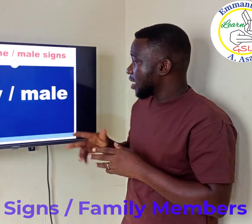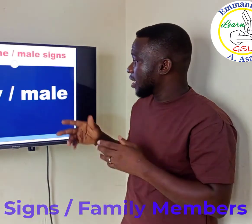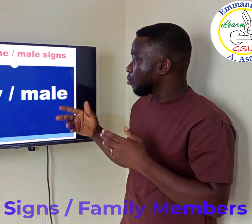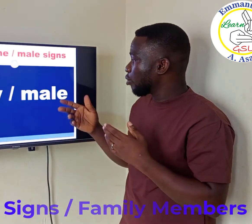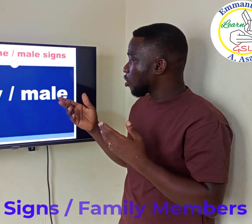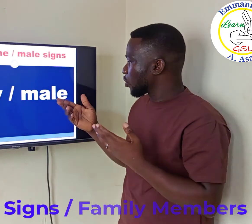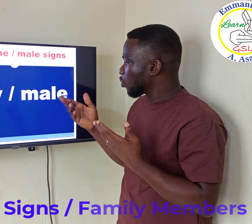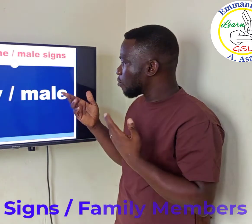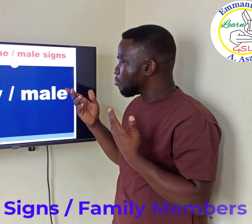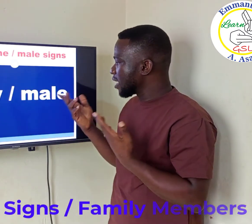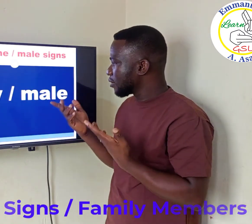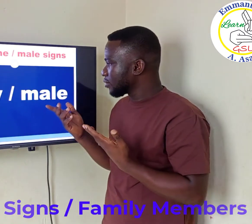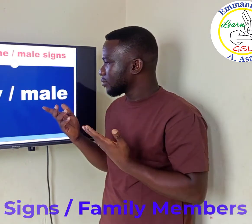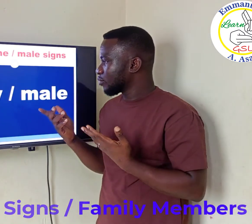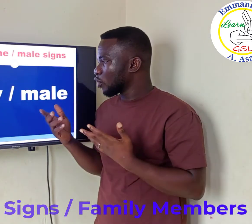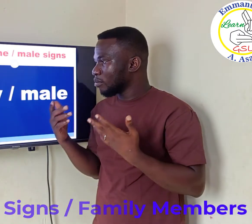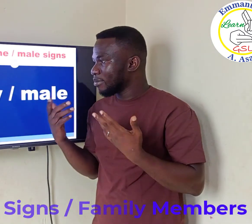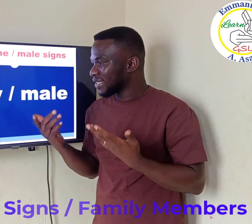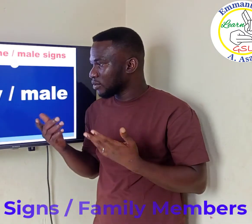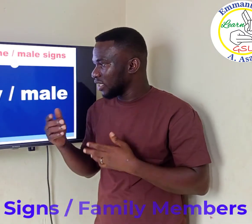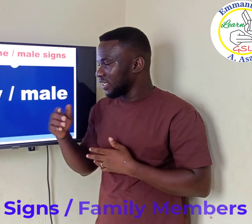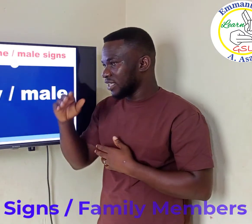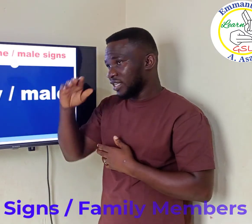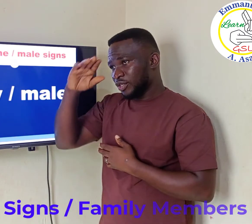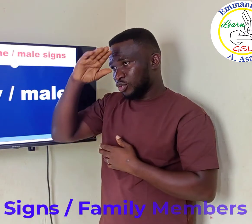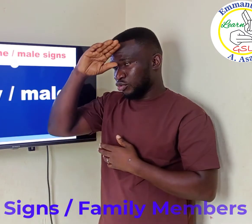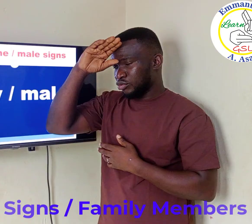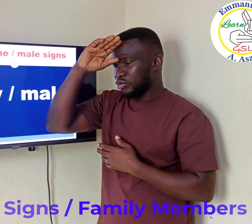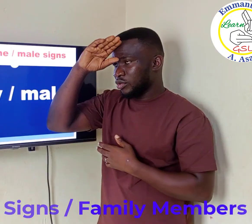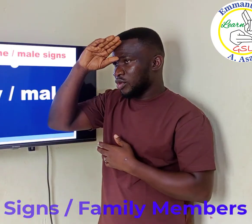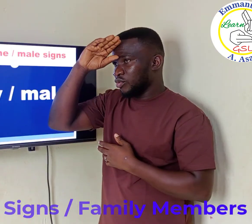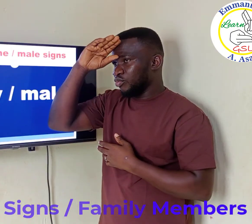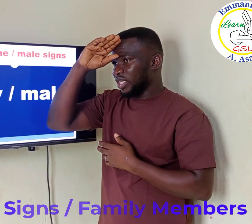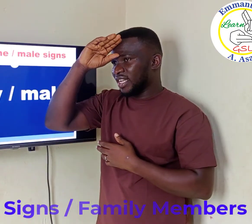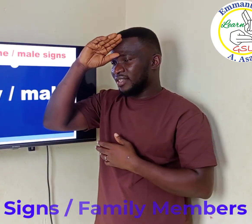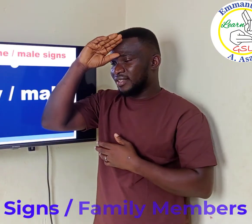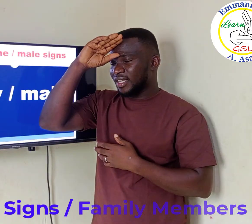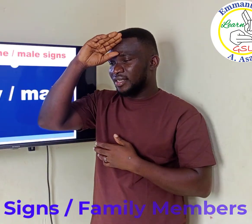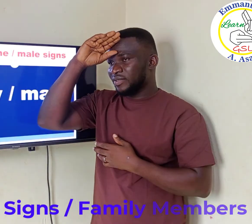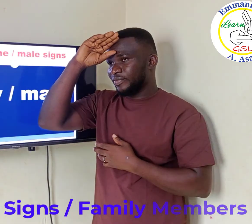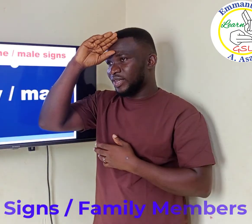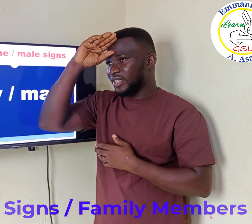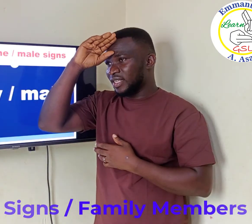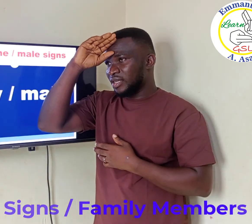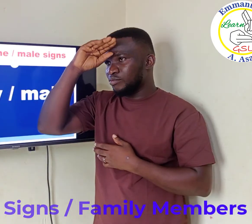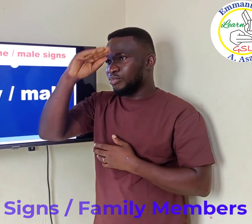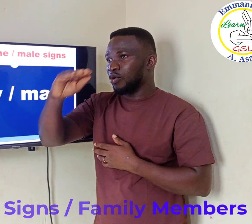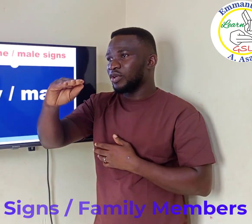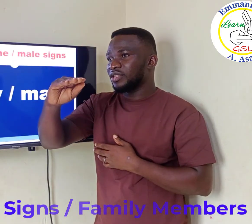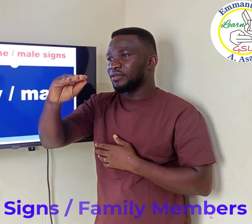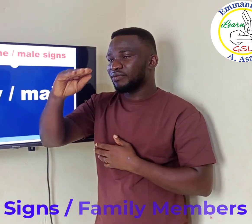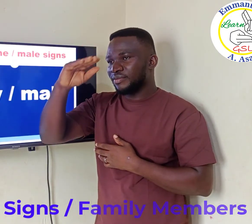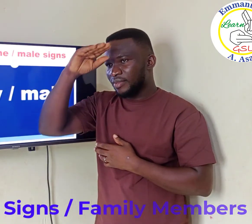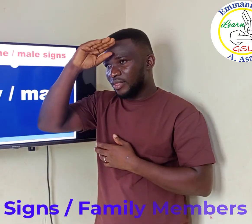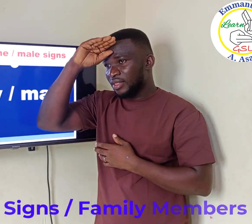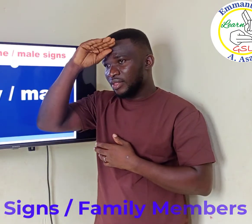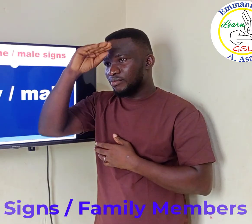And boy or male or masculine, so we can send this forward and say boy,